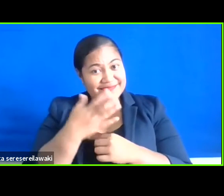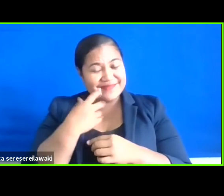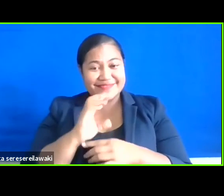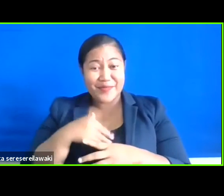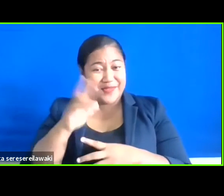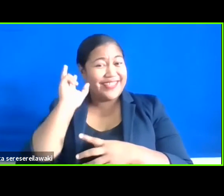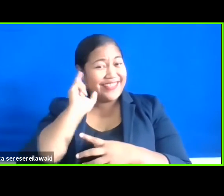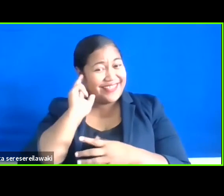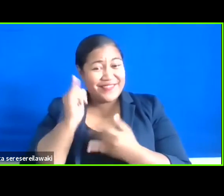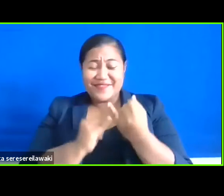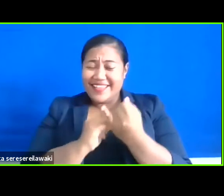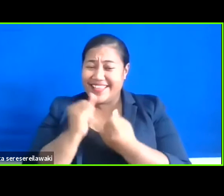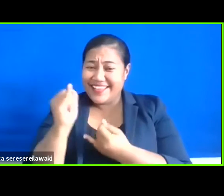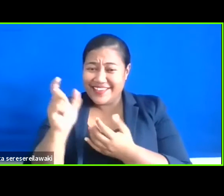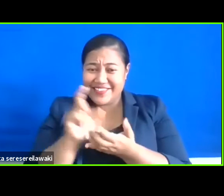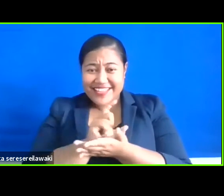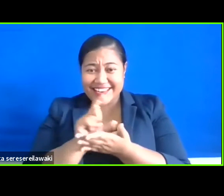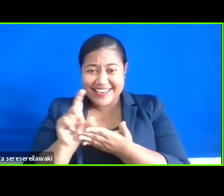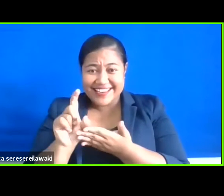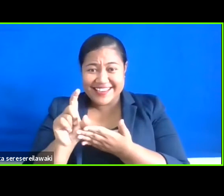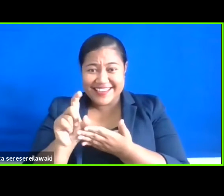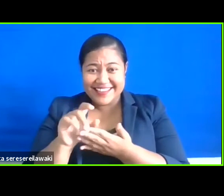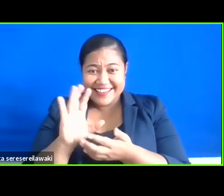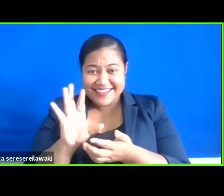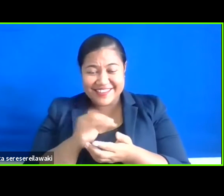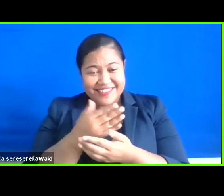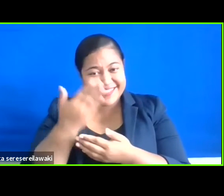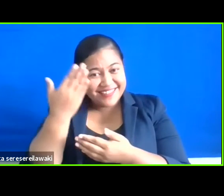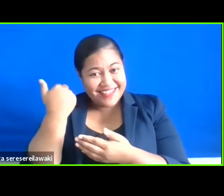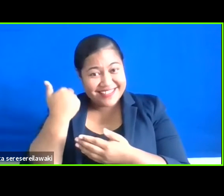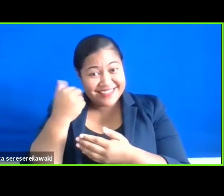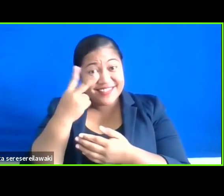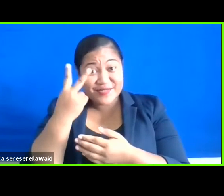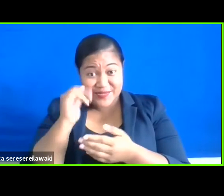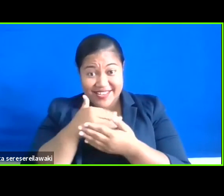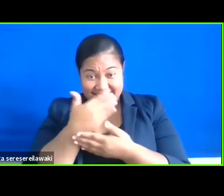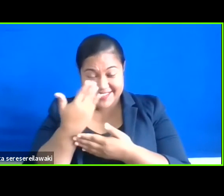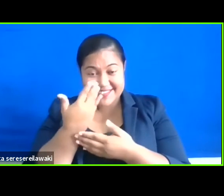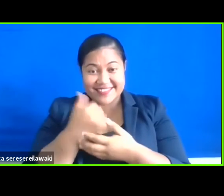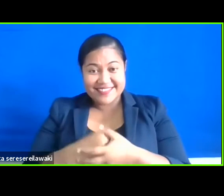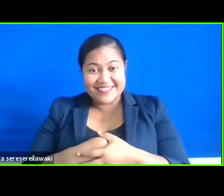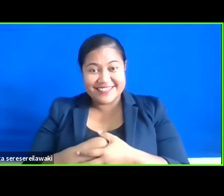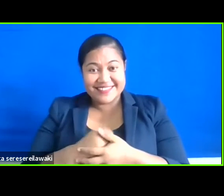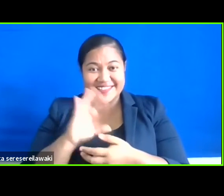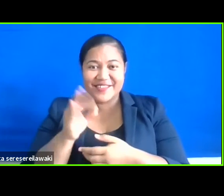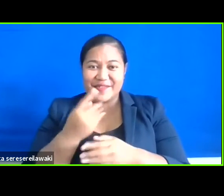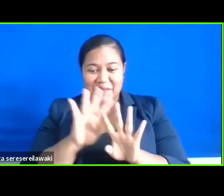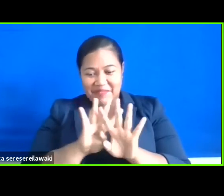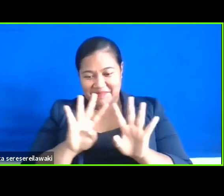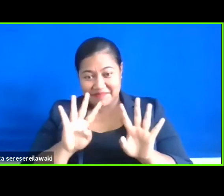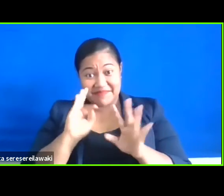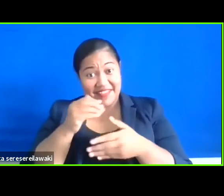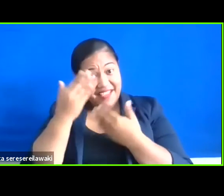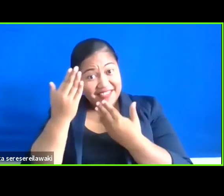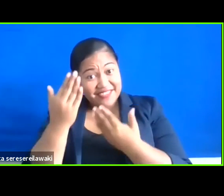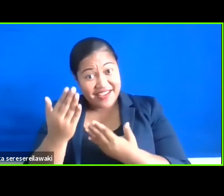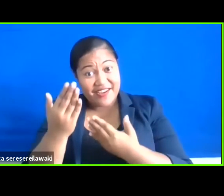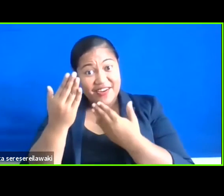from the last two days from the plenary and the honorable prime minister of